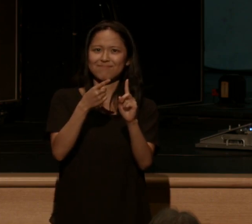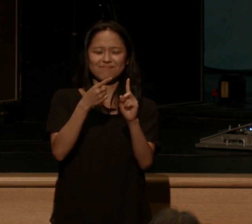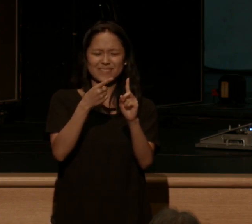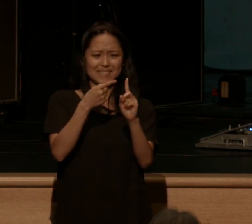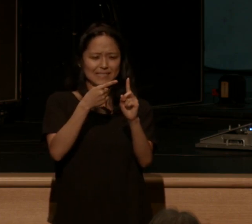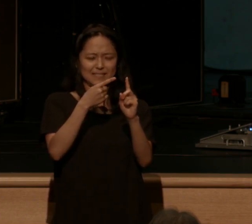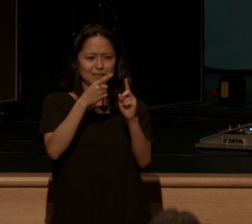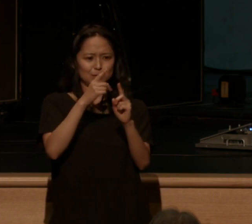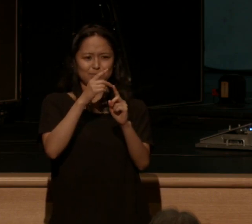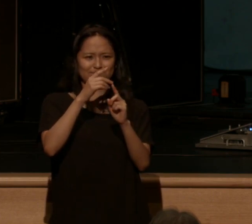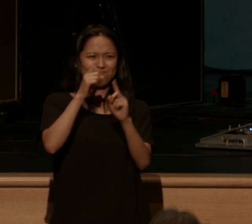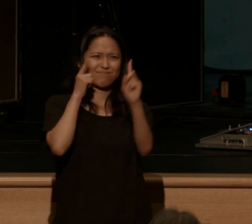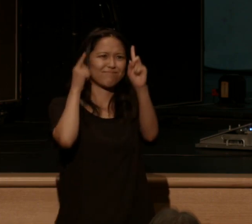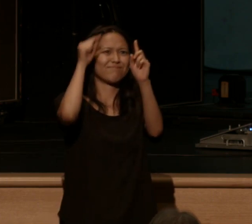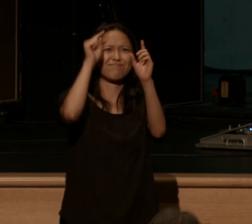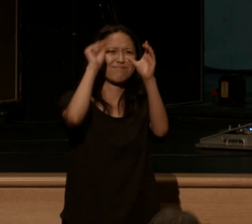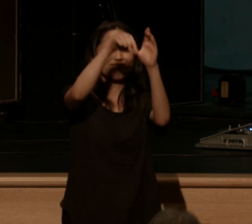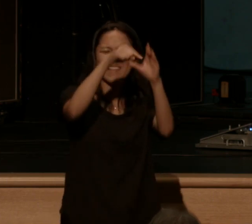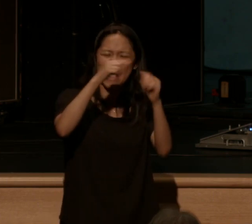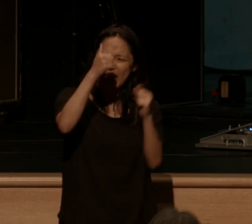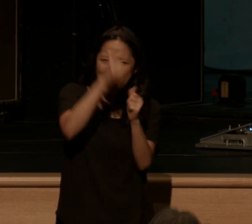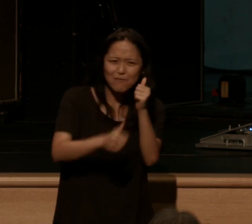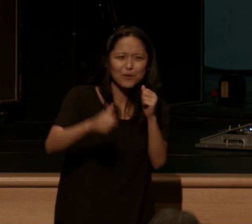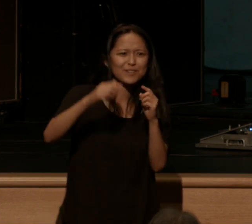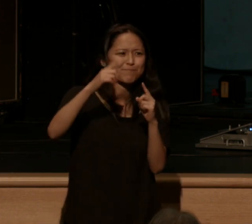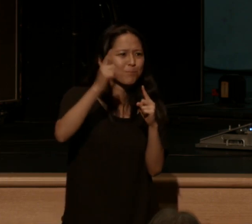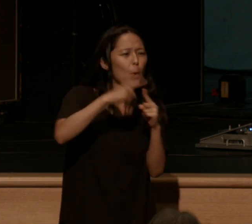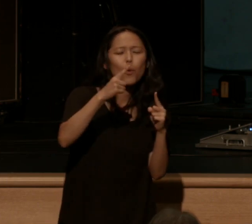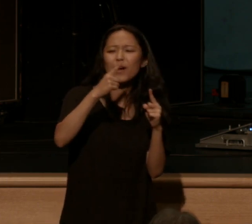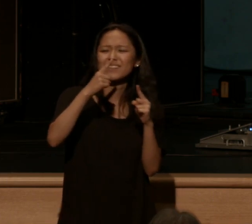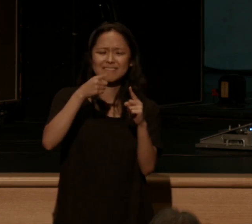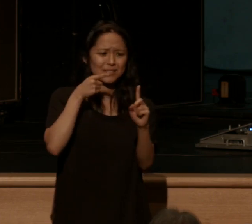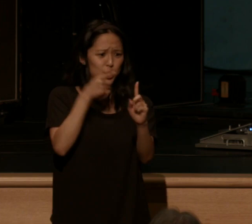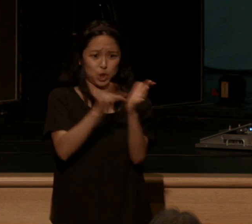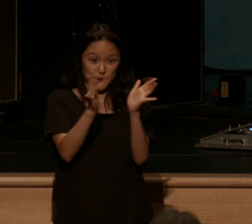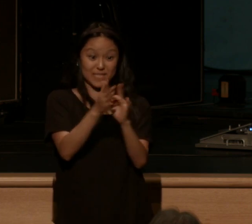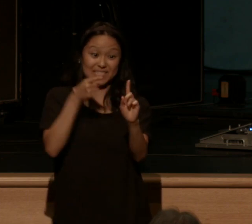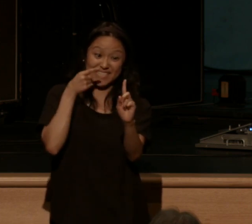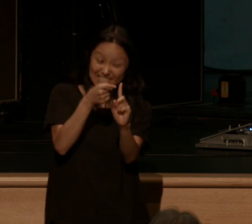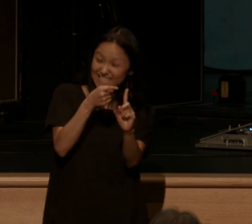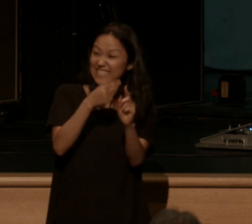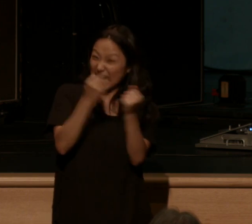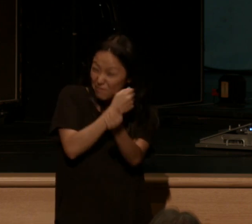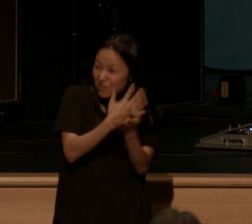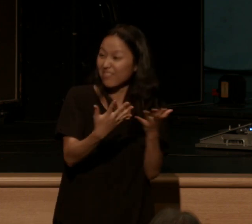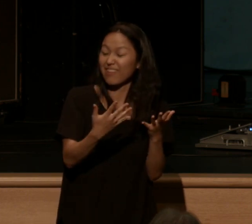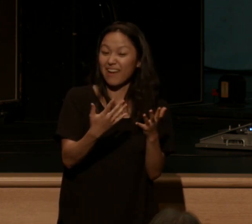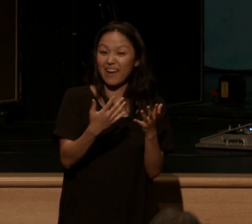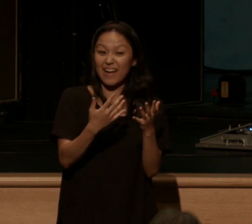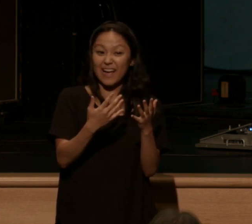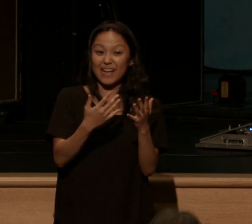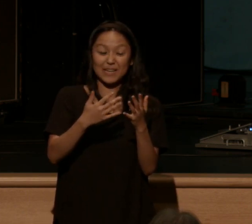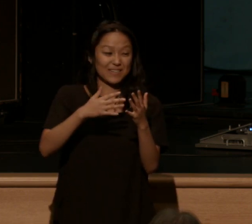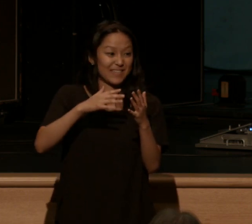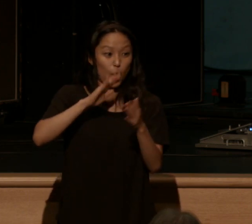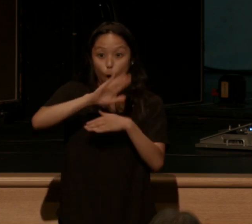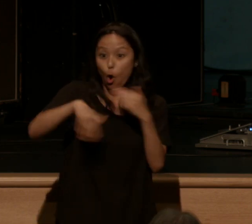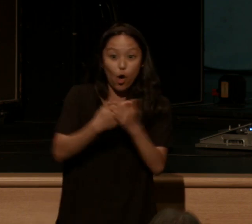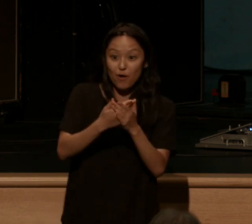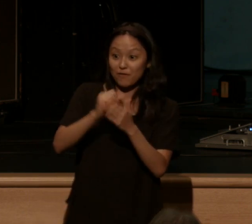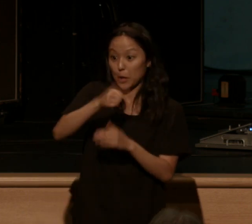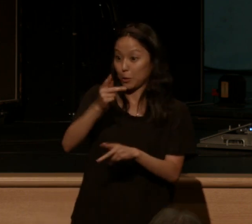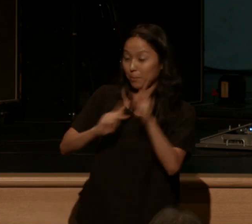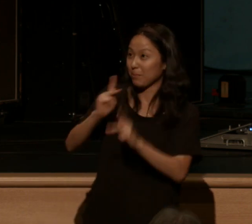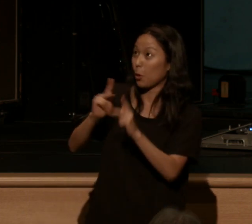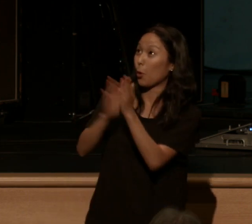He scores every goal, every point, every home run, every touchdown. I mean, he's done all of it, man. Well, the rest of them just say, go Jesus, right? And